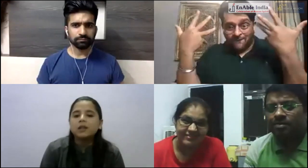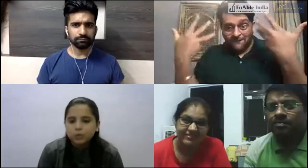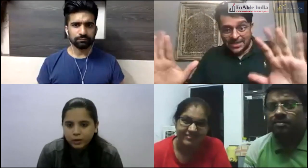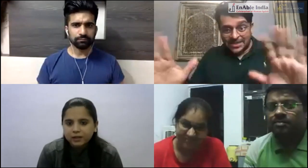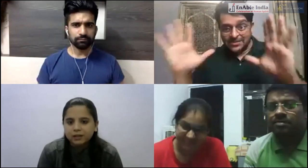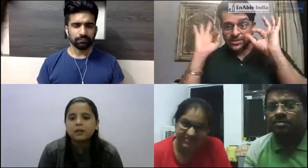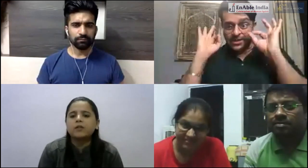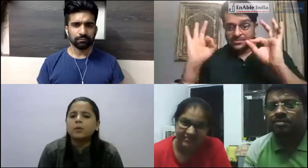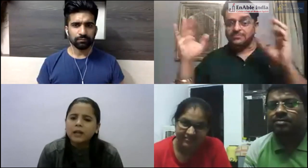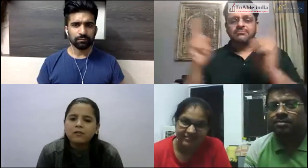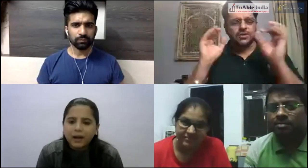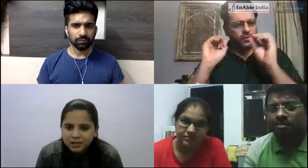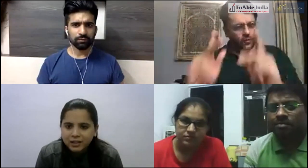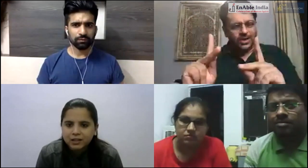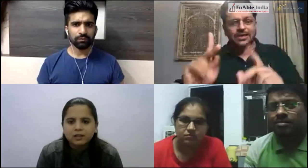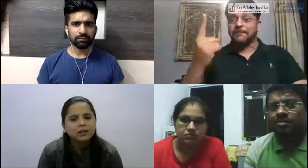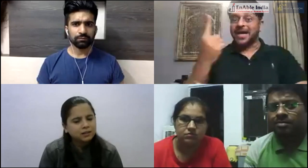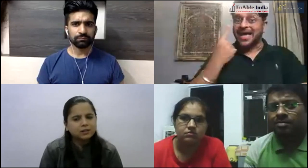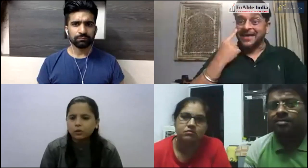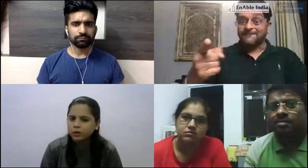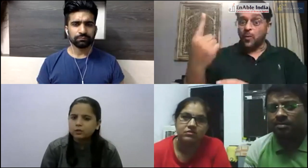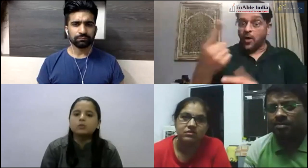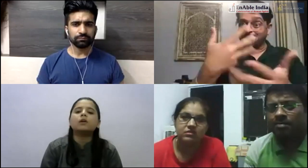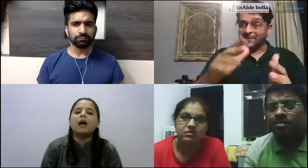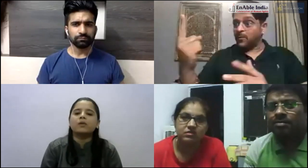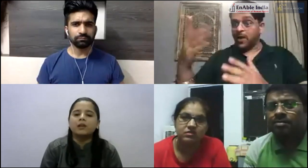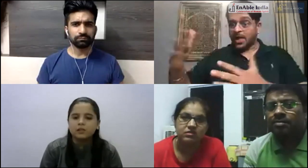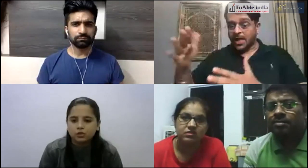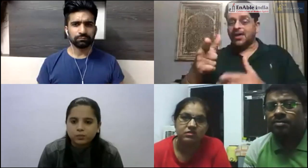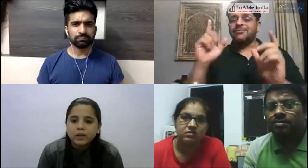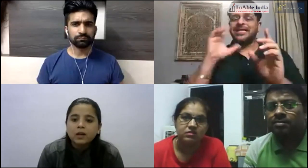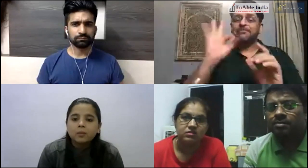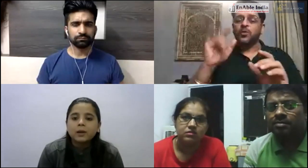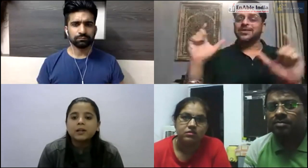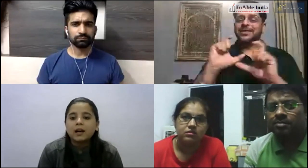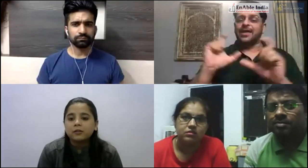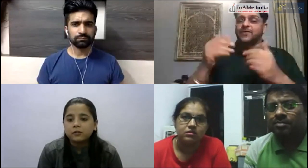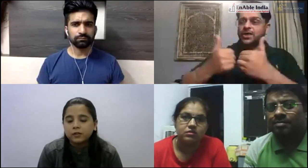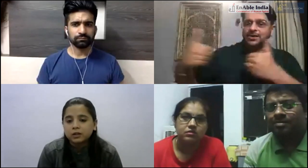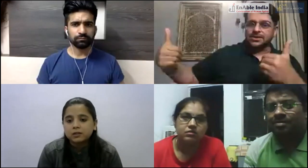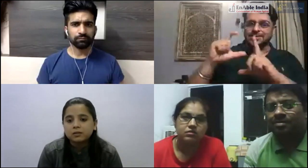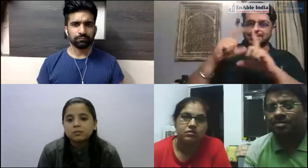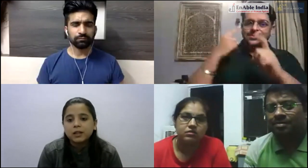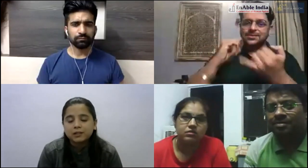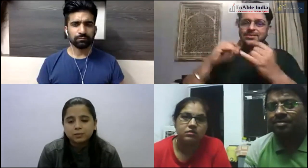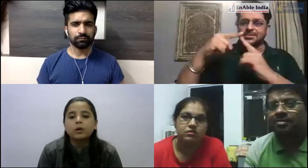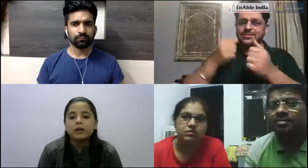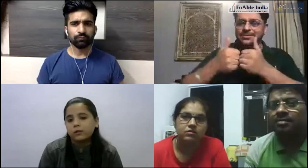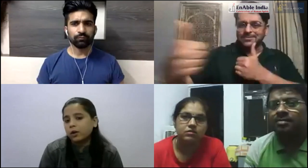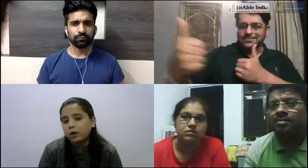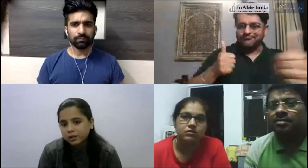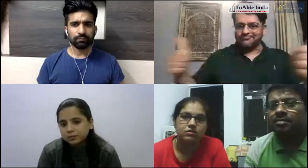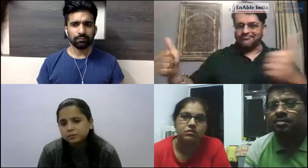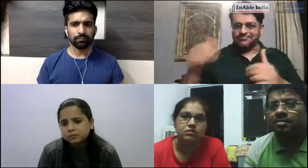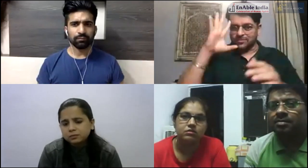come together, if you both have vaccinated, it's okay to have a relationship. But yeah, if it's more, if